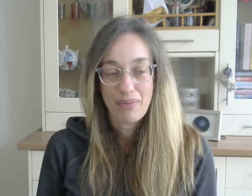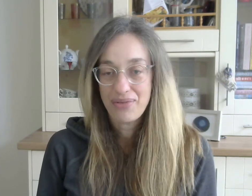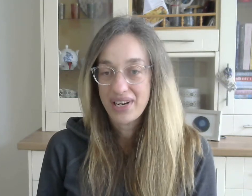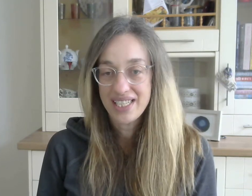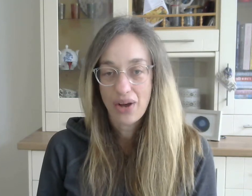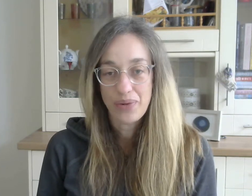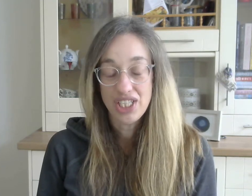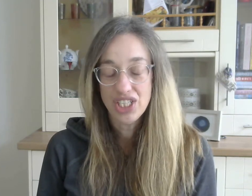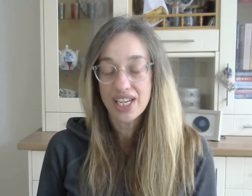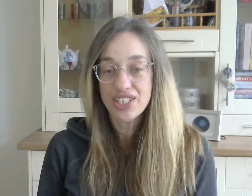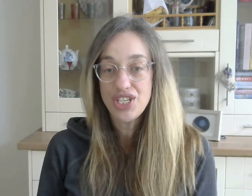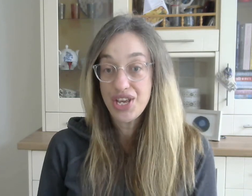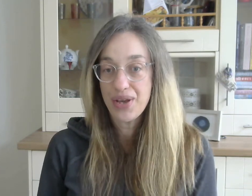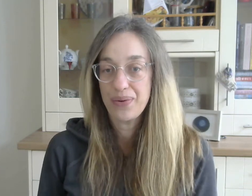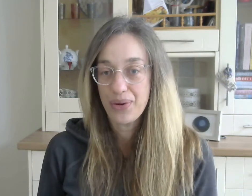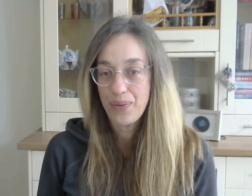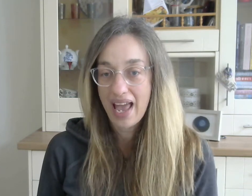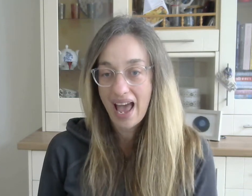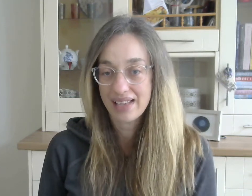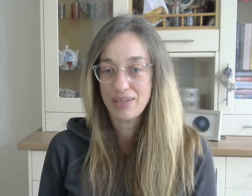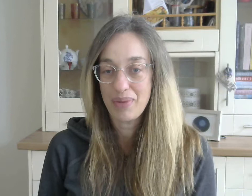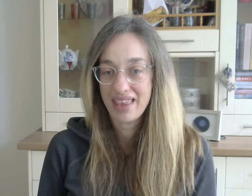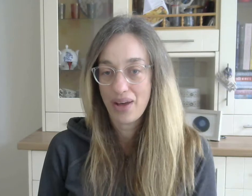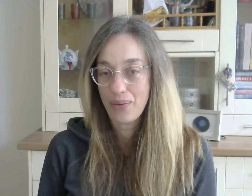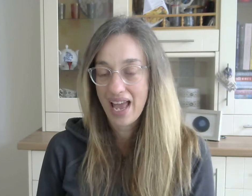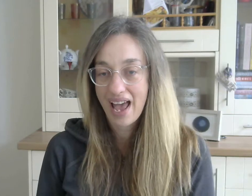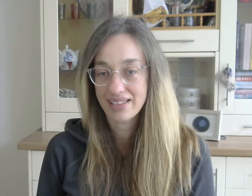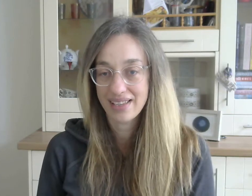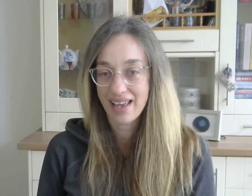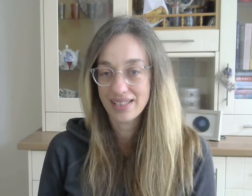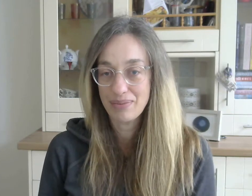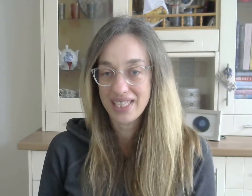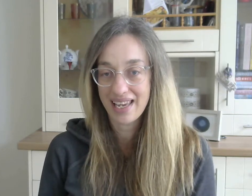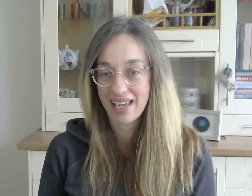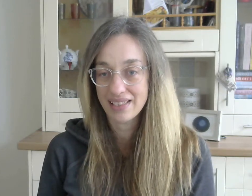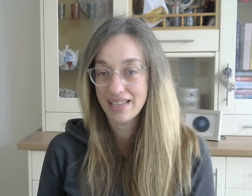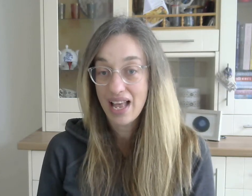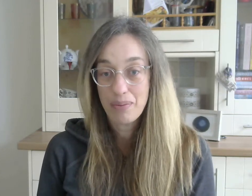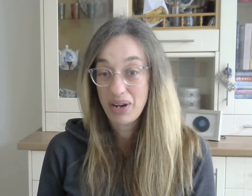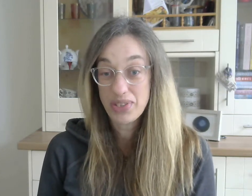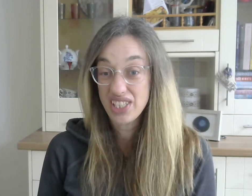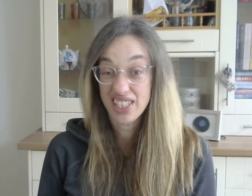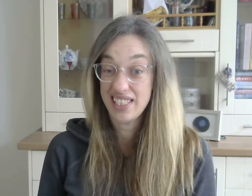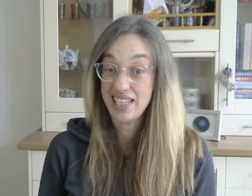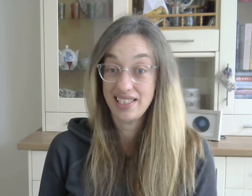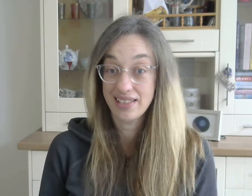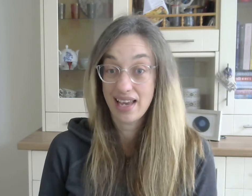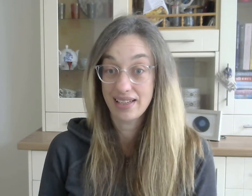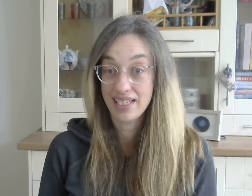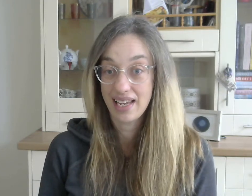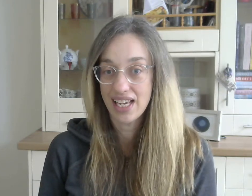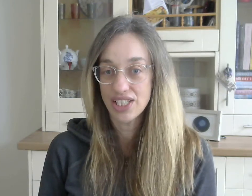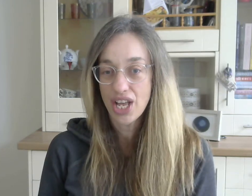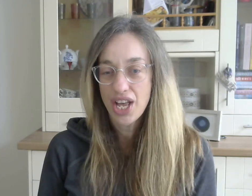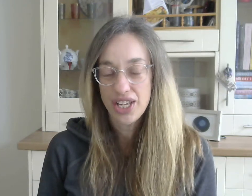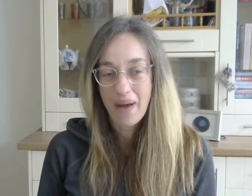friend and I, we just knew that we had to be there. We had to get some tickets. But it wasn't just as easy as getting tickets. You had